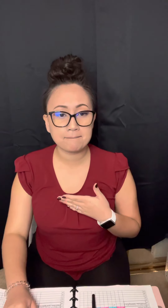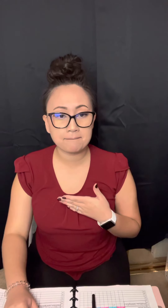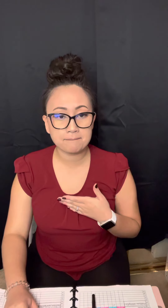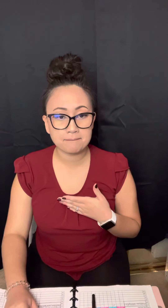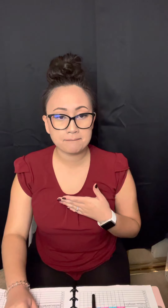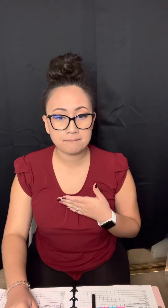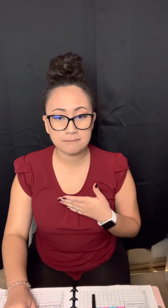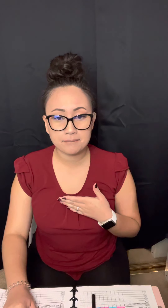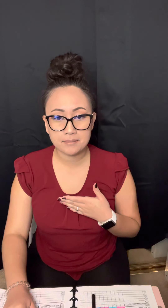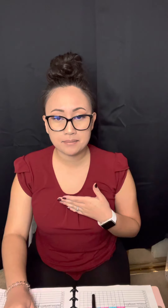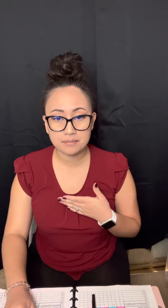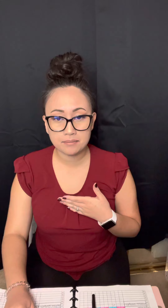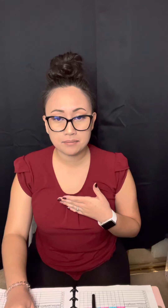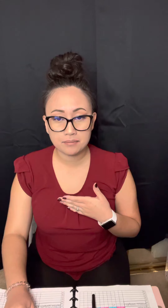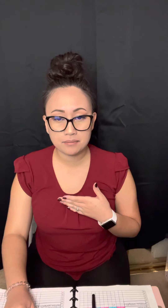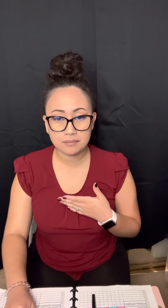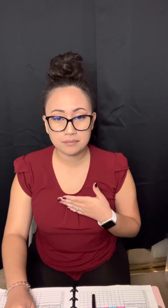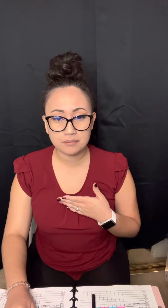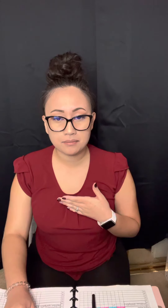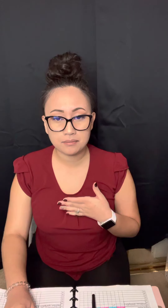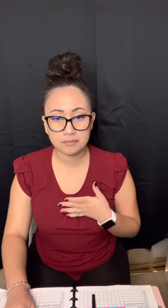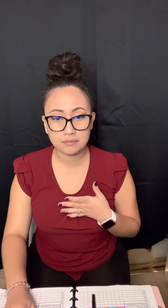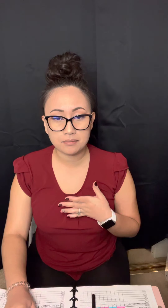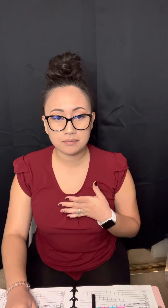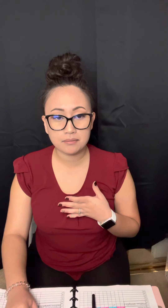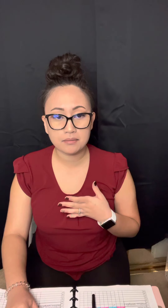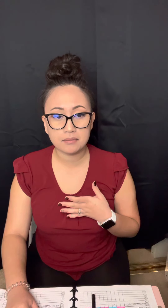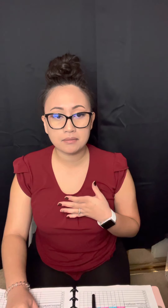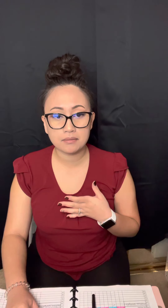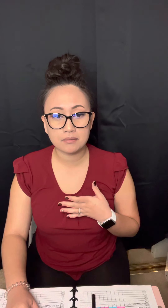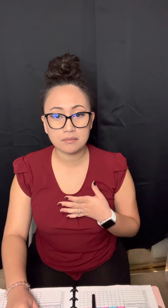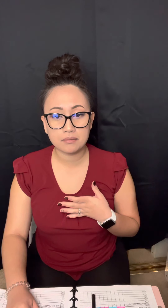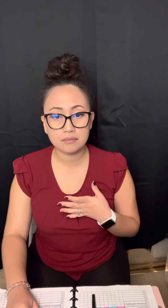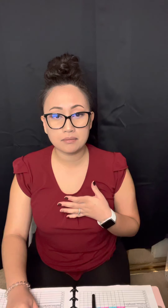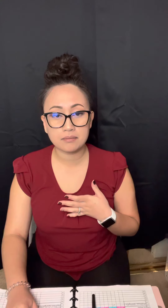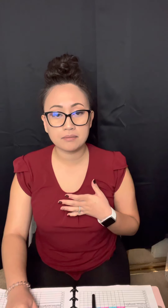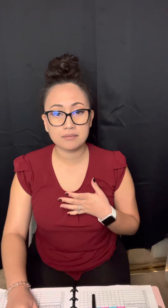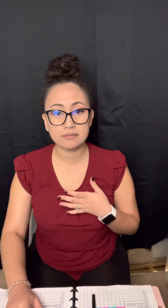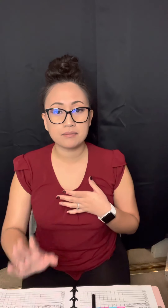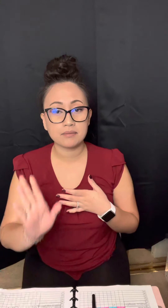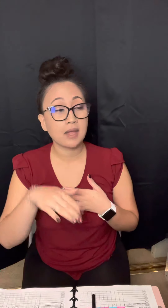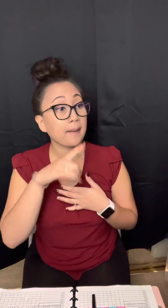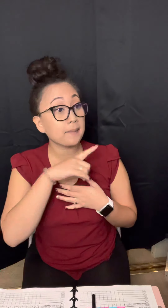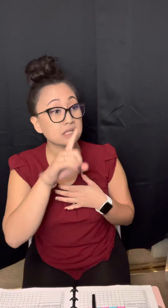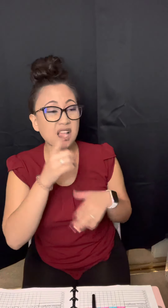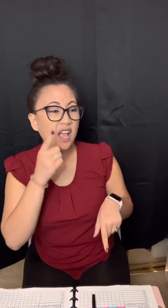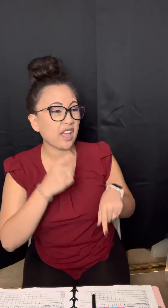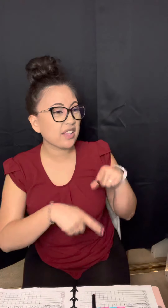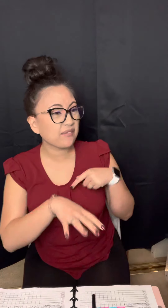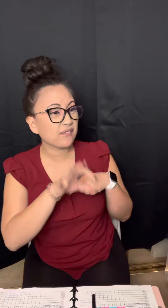Mr. Gata, I can't find my shirt reading. Oh, Lily, what am I going to tell you?